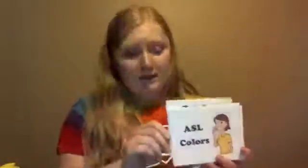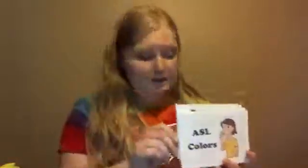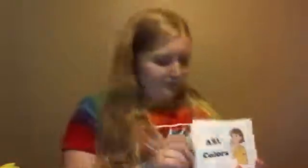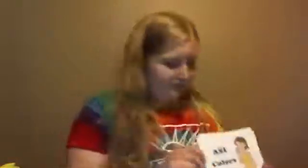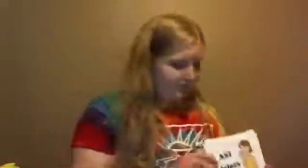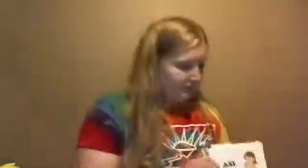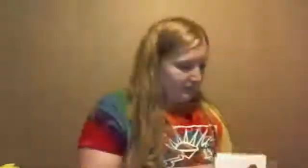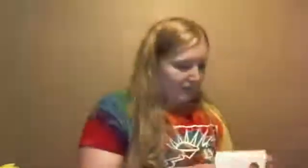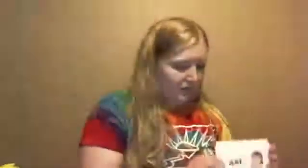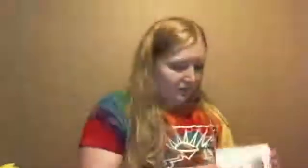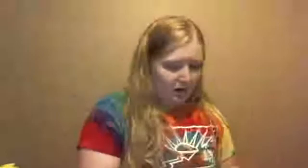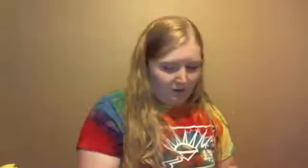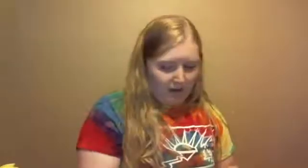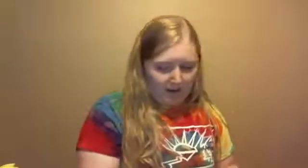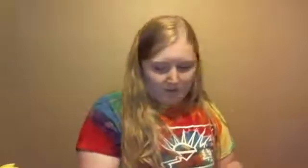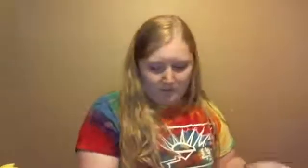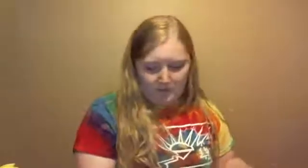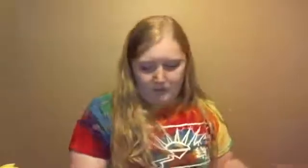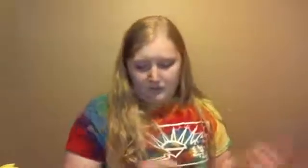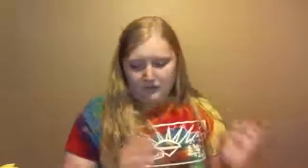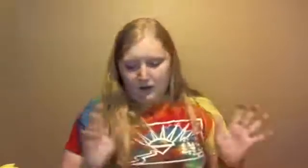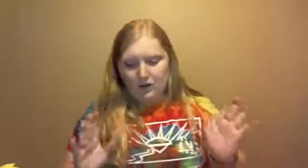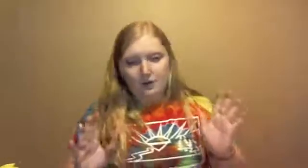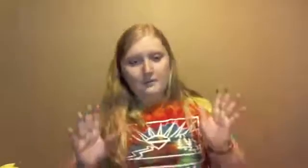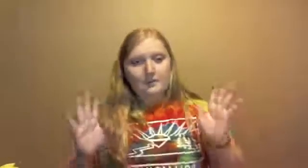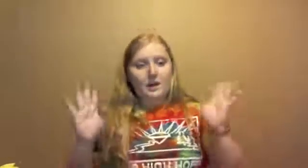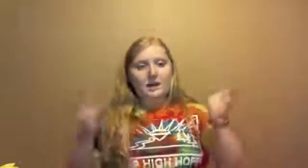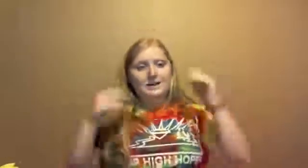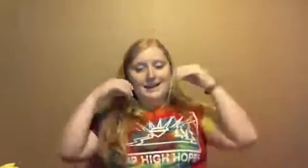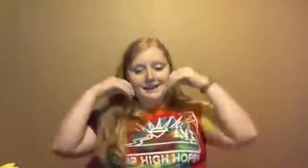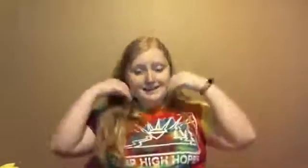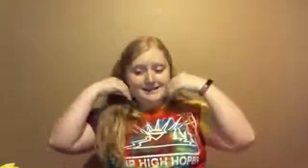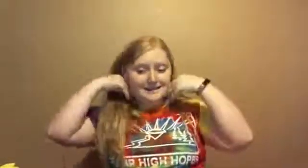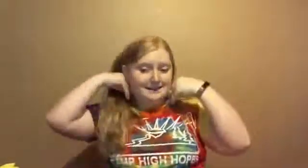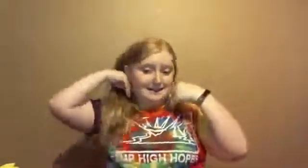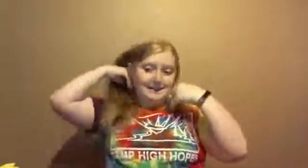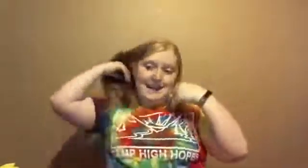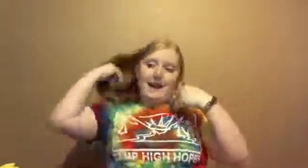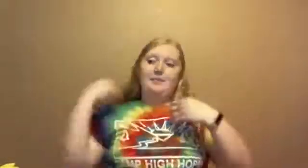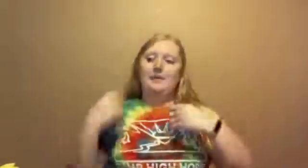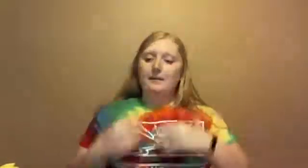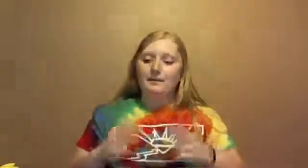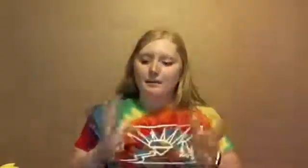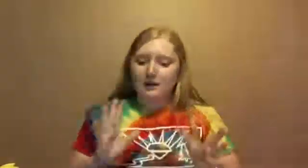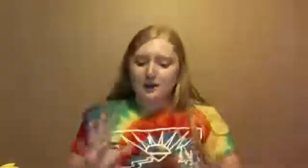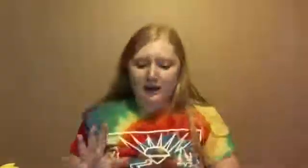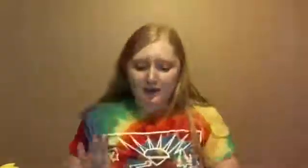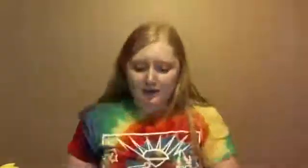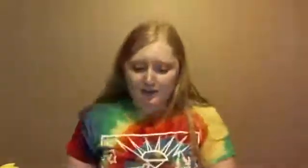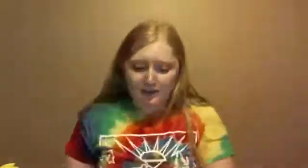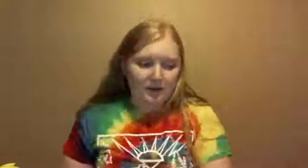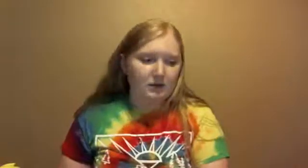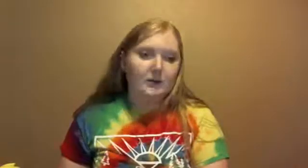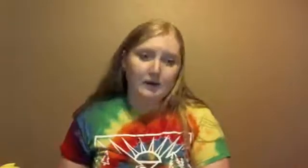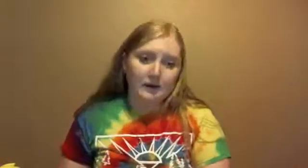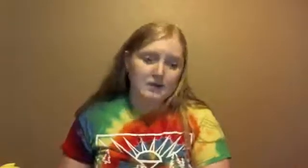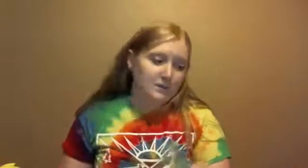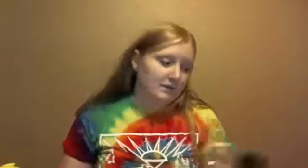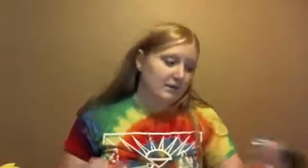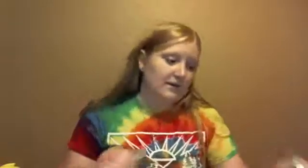bags. All right, so our next step is to first move these all